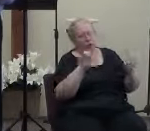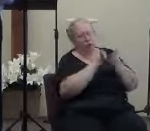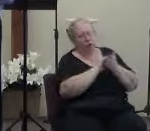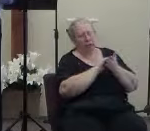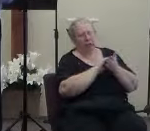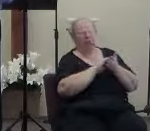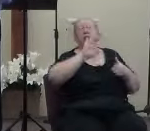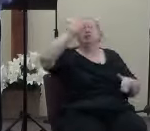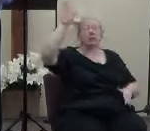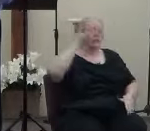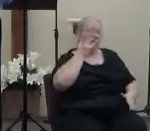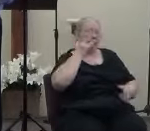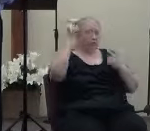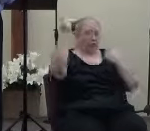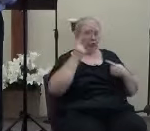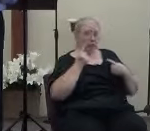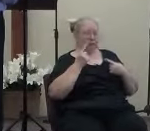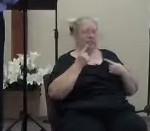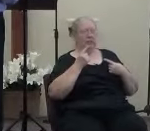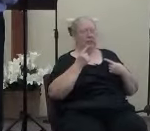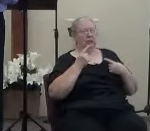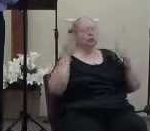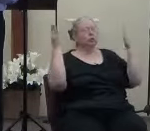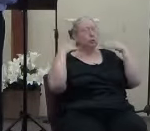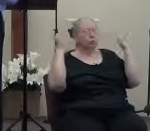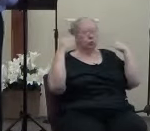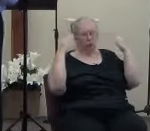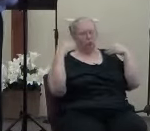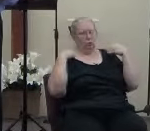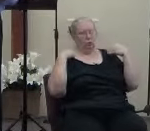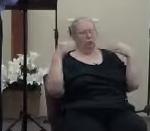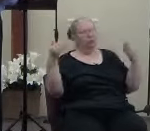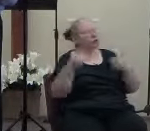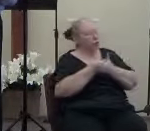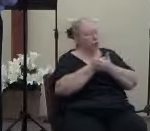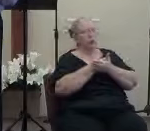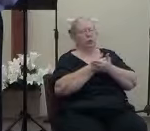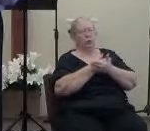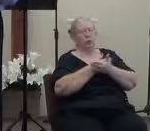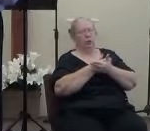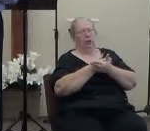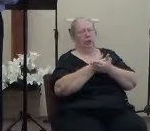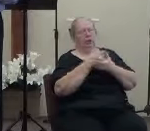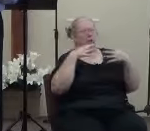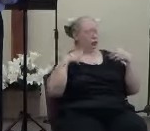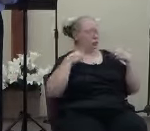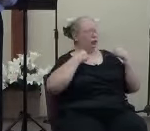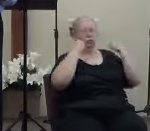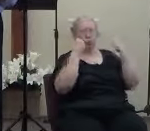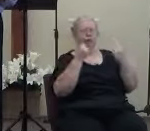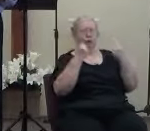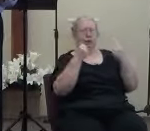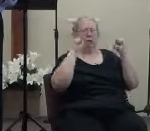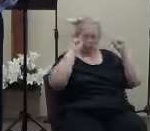favor comes, and it's cool, it's refreshing, it's strength, and you keep right on going. It's awesome.